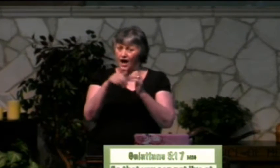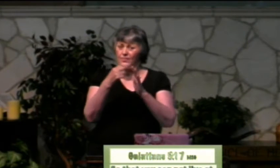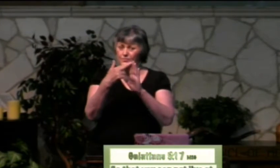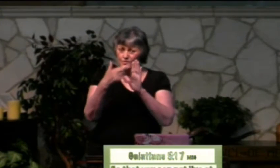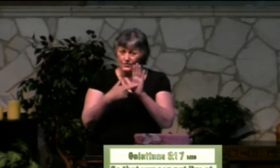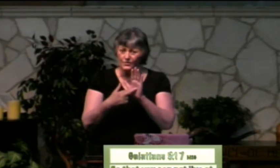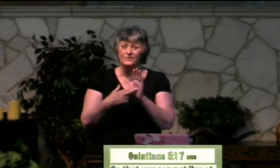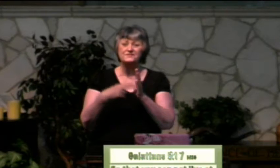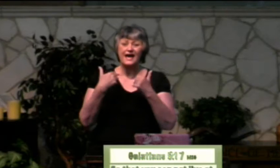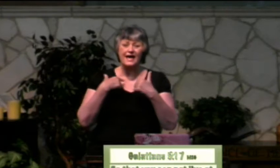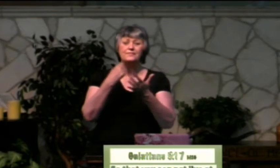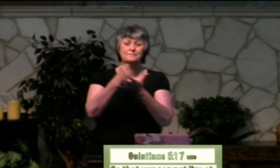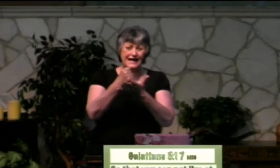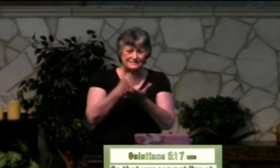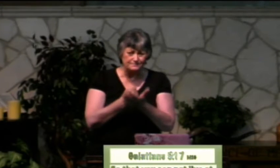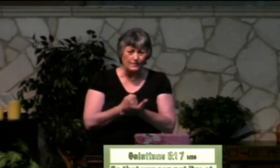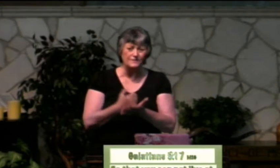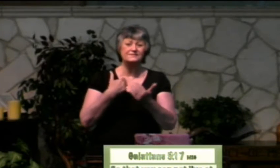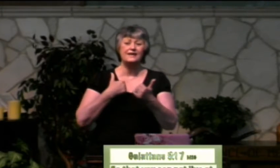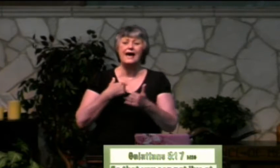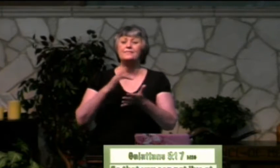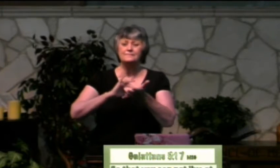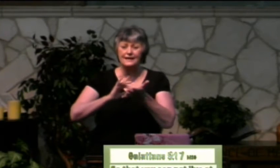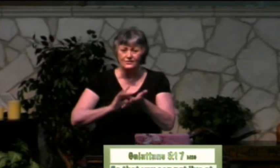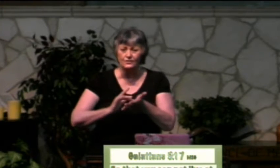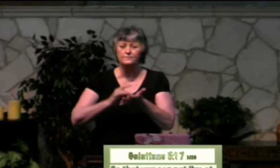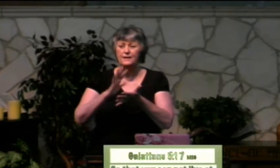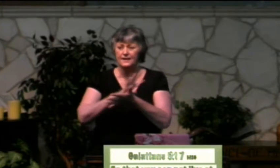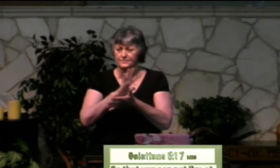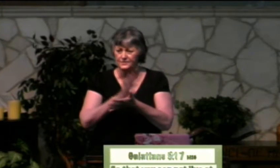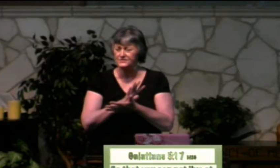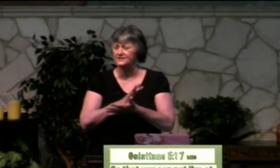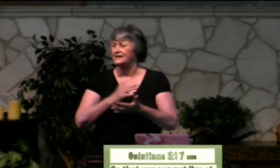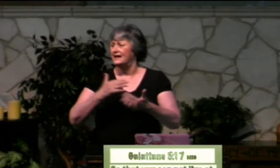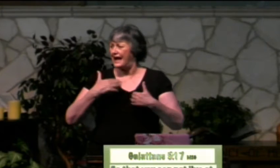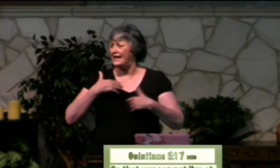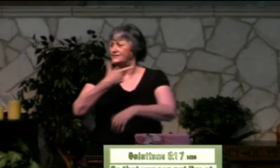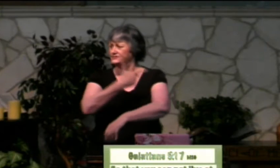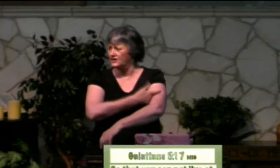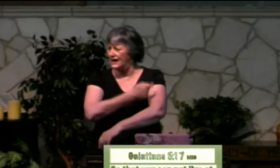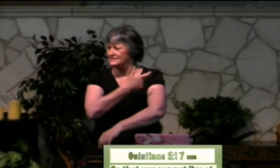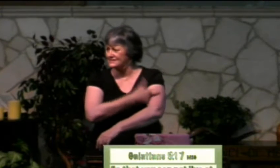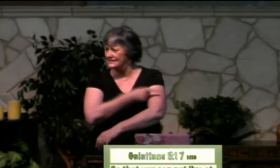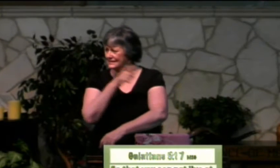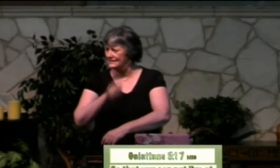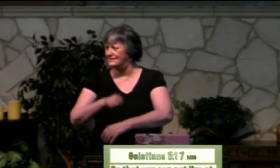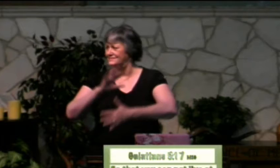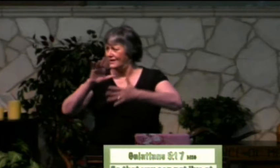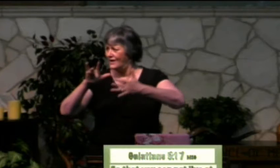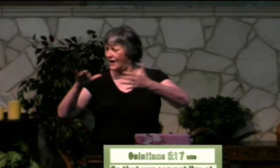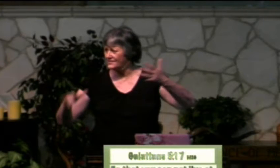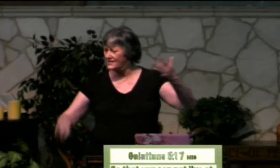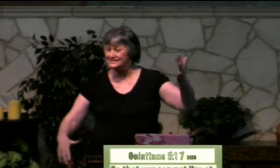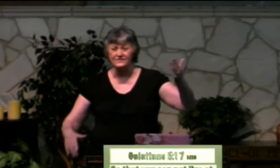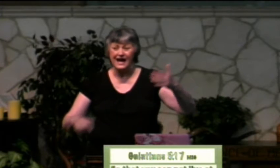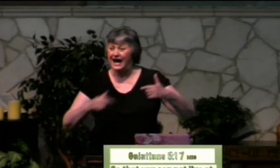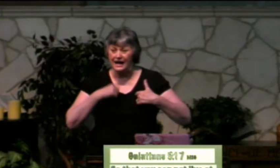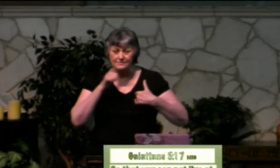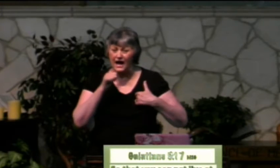the rules and had the passports and had the medical papers and had the shots they needed and all of that stuff. I'm not